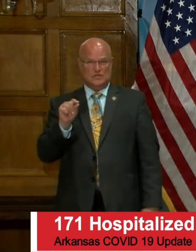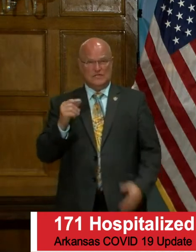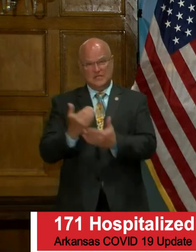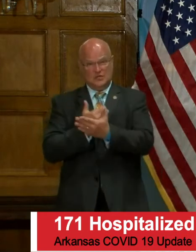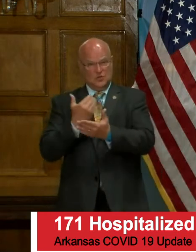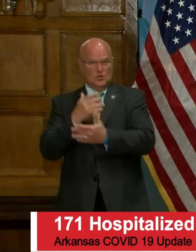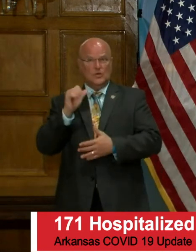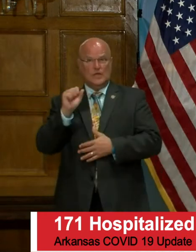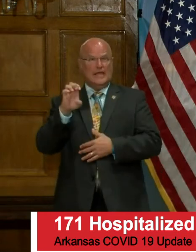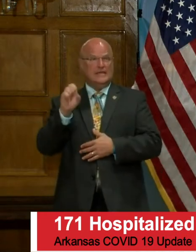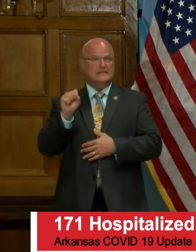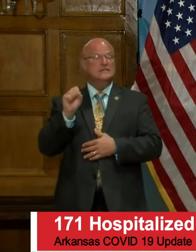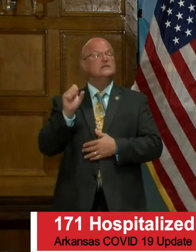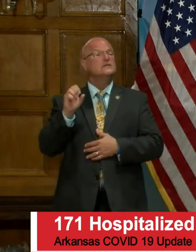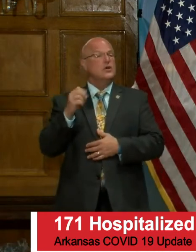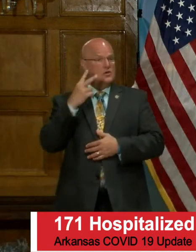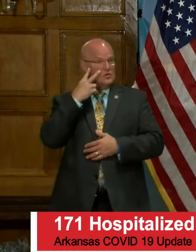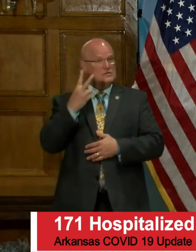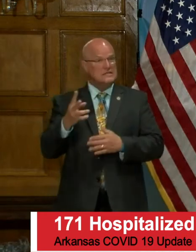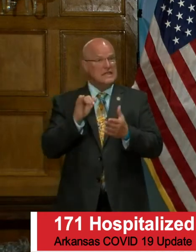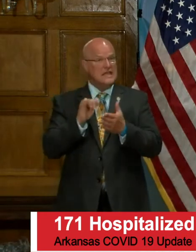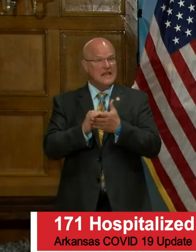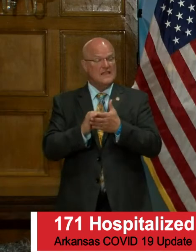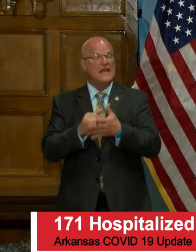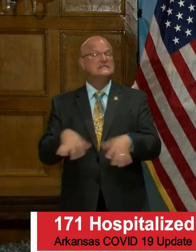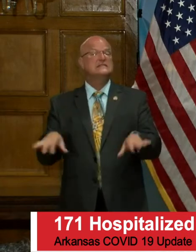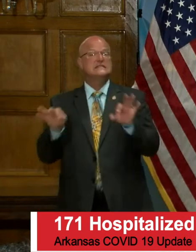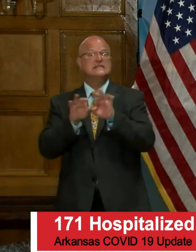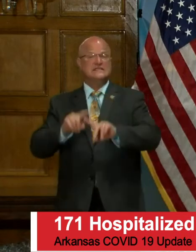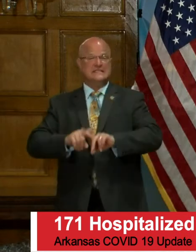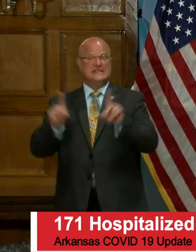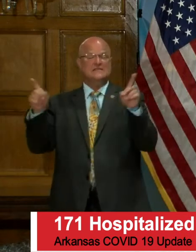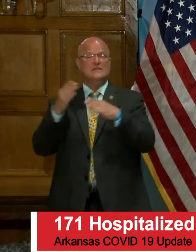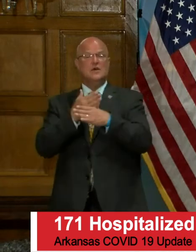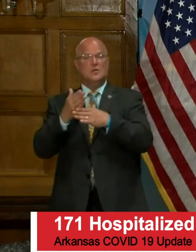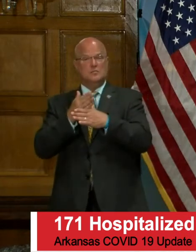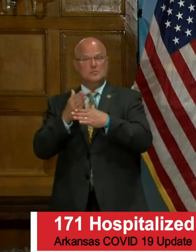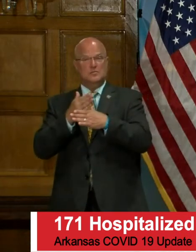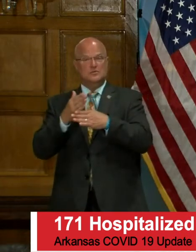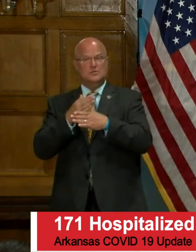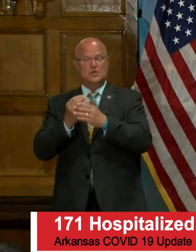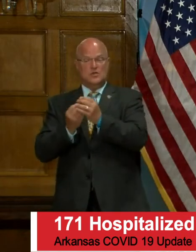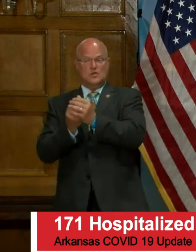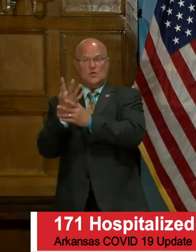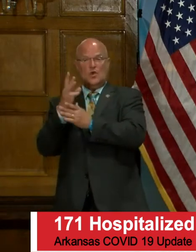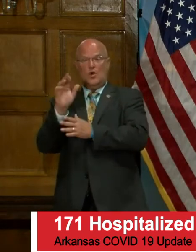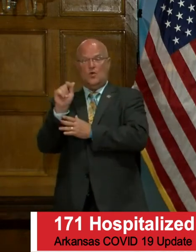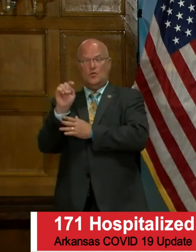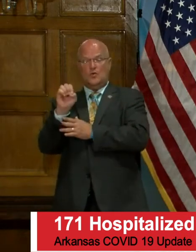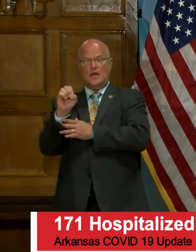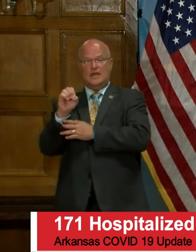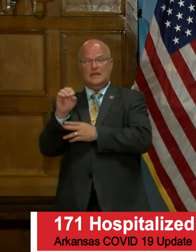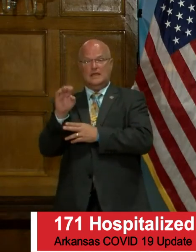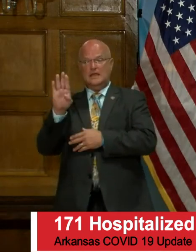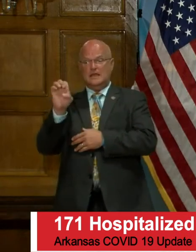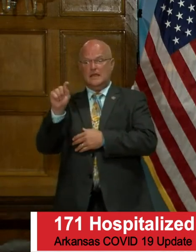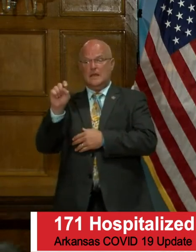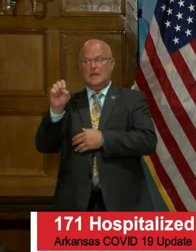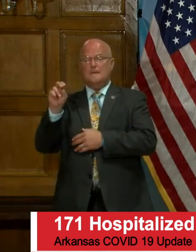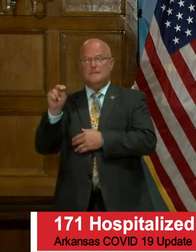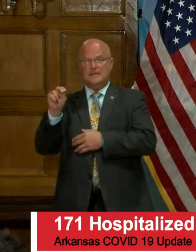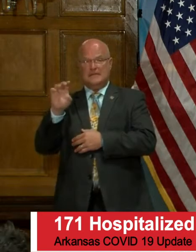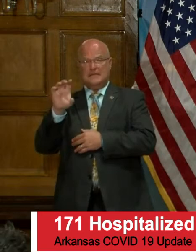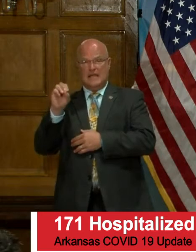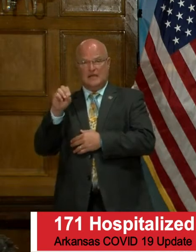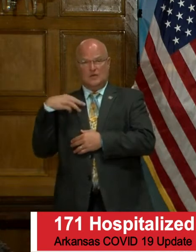new cases. And so you can see the fairly significant difference between the growth rate in Benton and Washington County versus the rest of